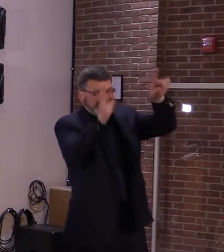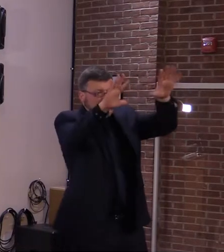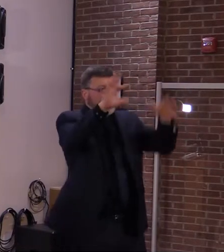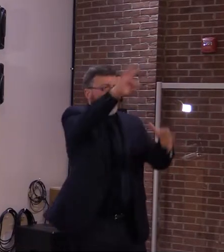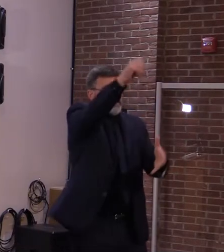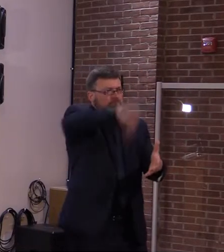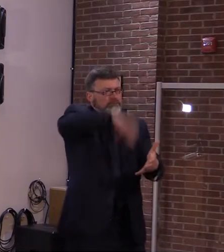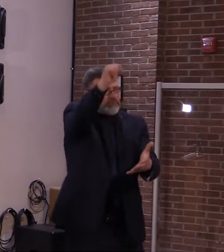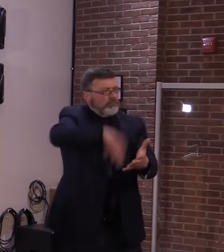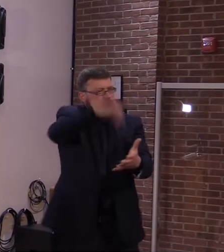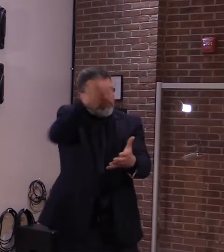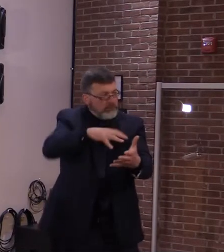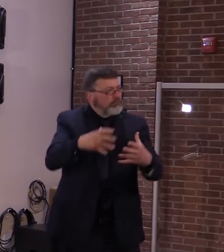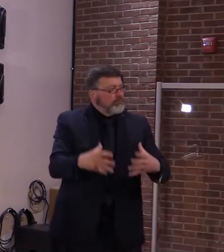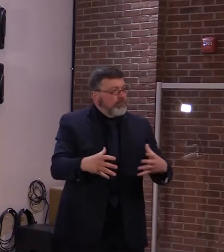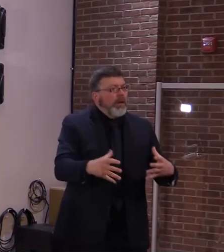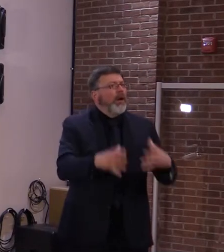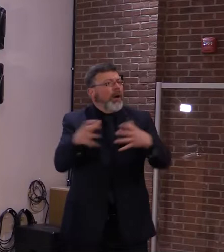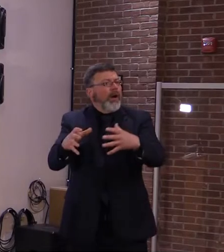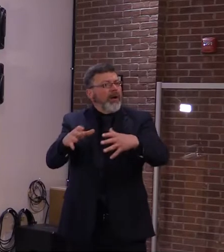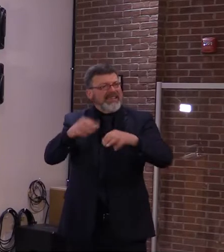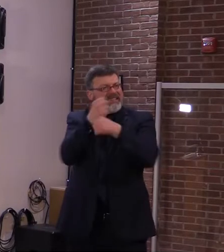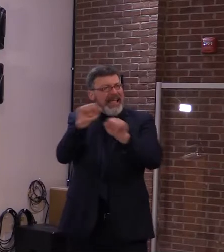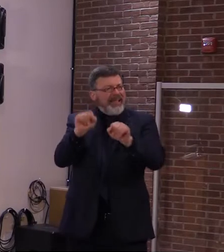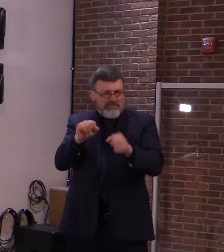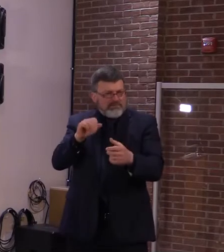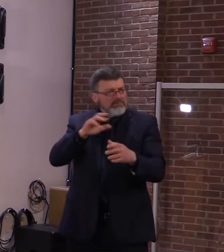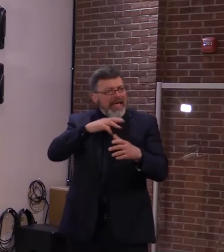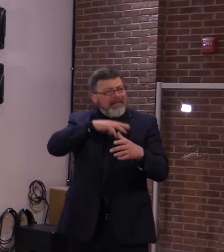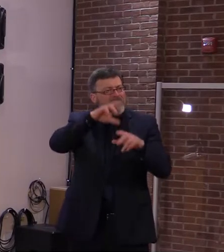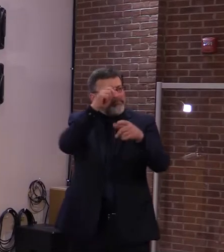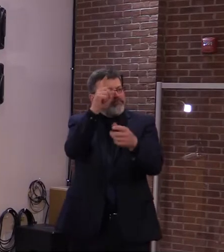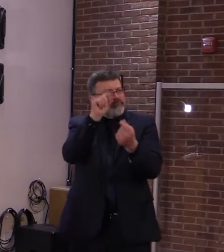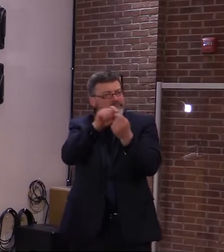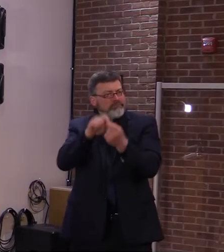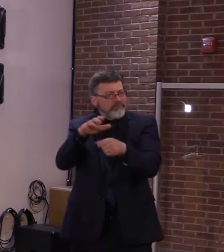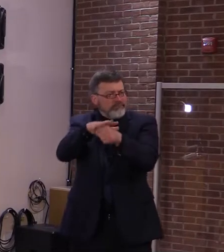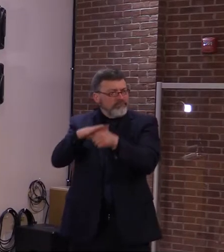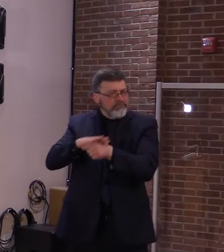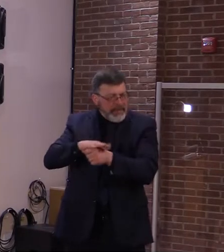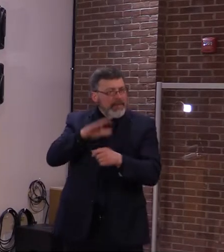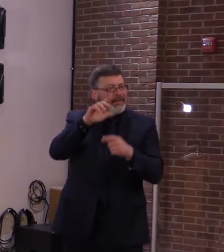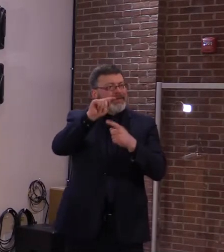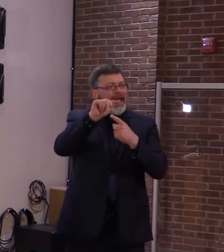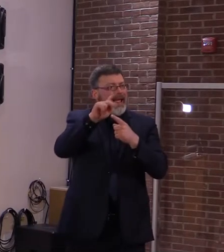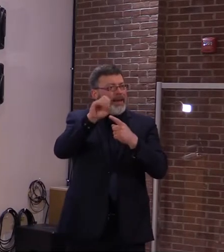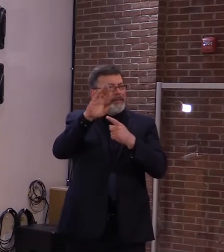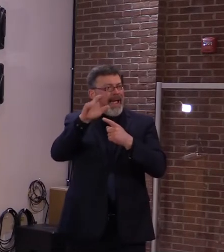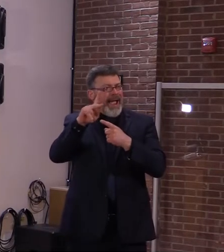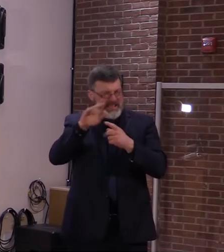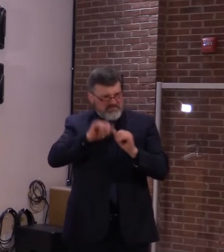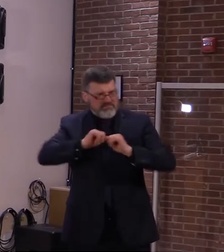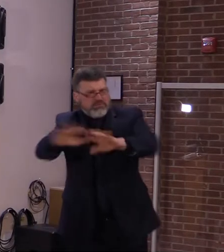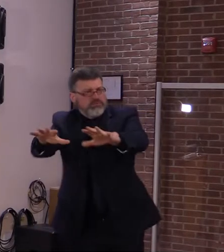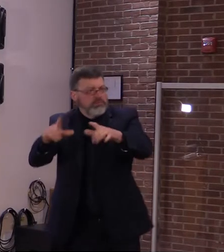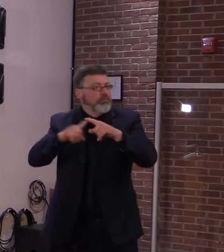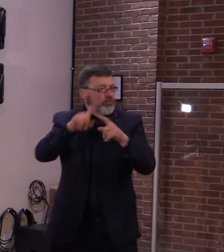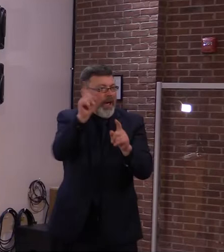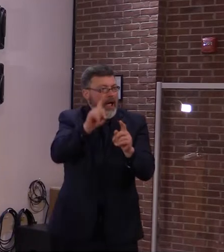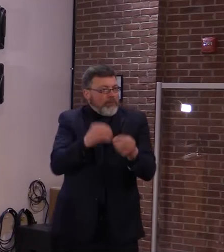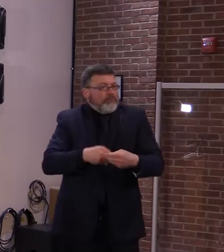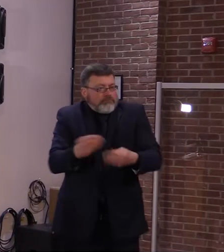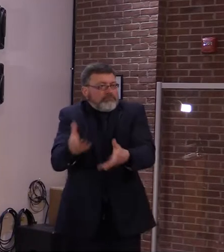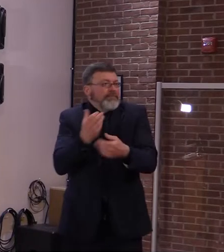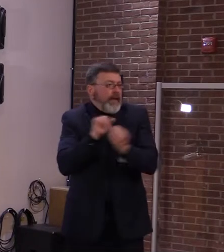of unused and unwanted prescription and over-the-counter drugs, especially prescription painkillers.